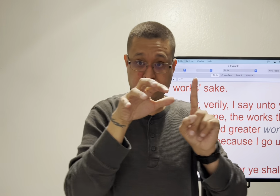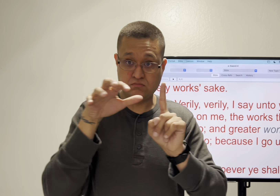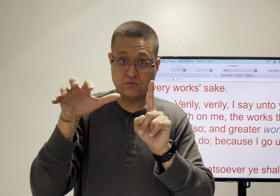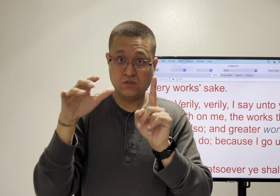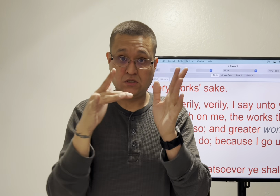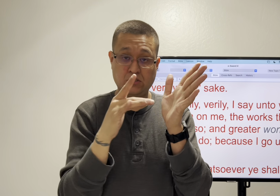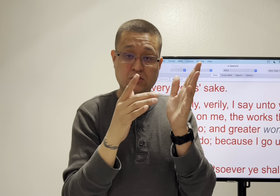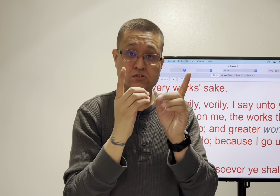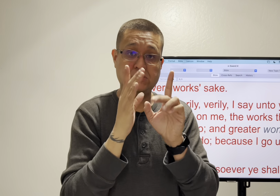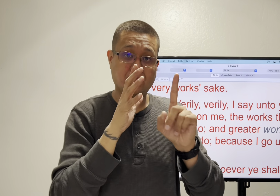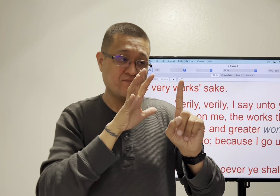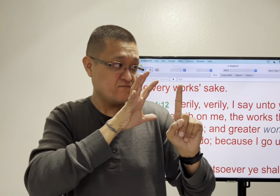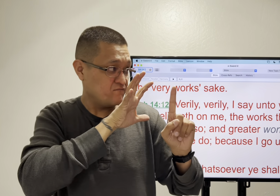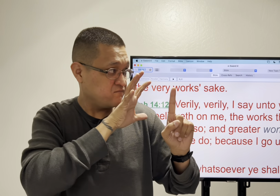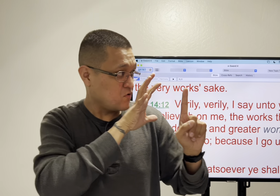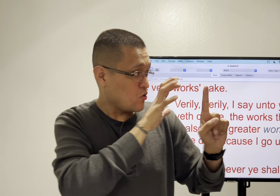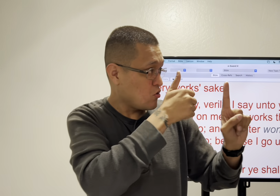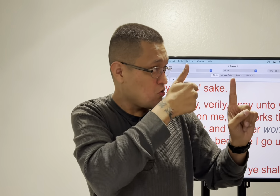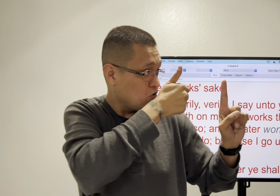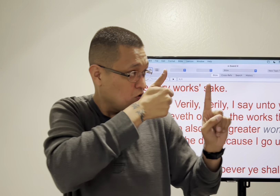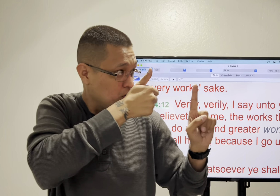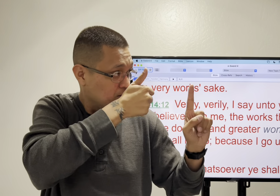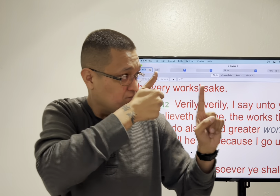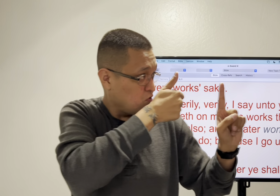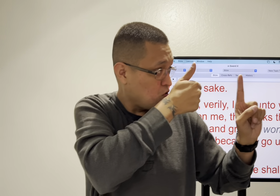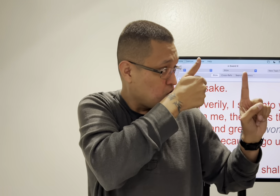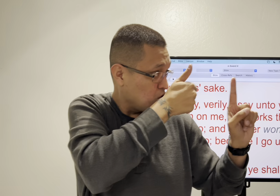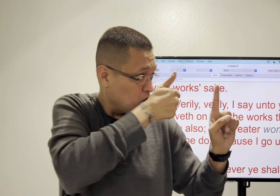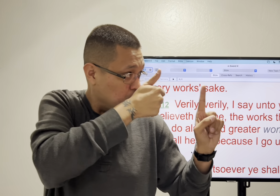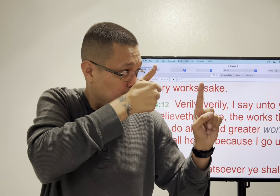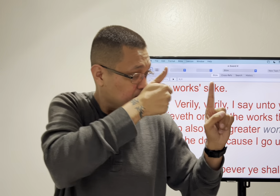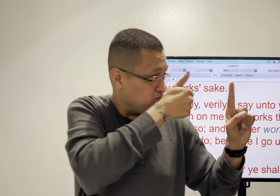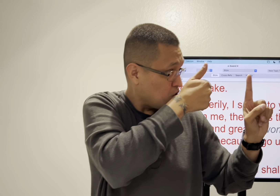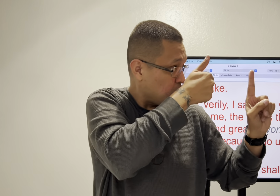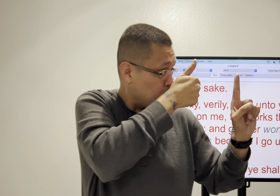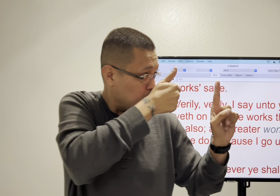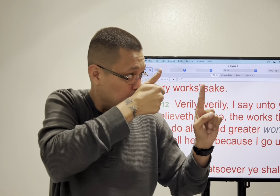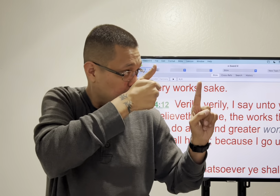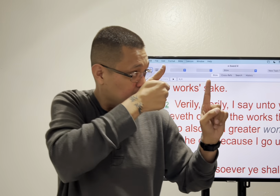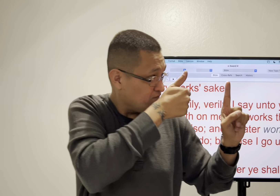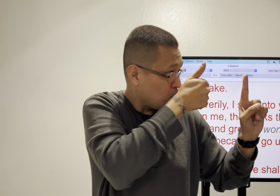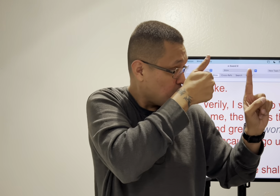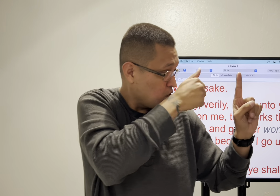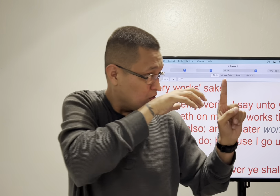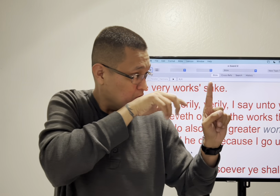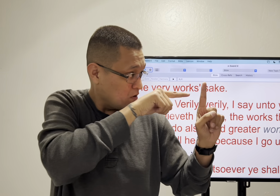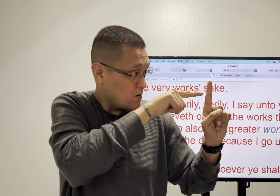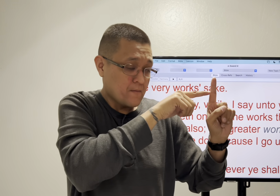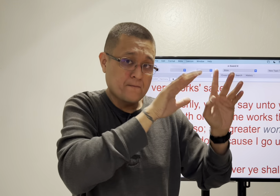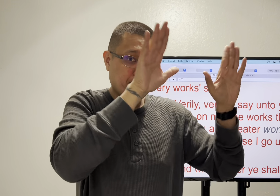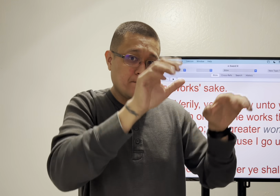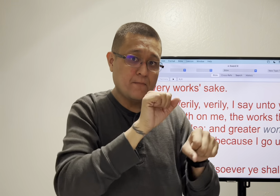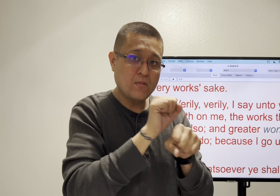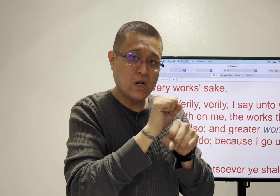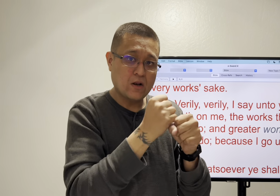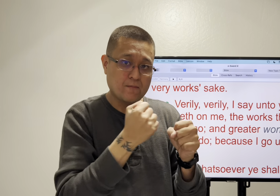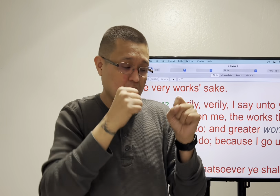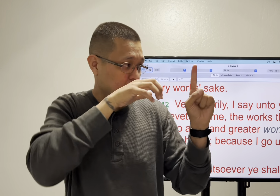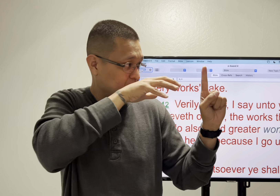Now we say that God is everywhere. And Jesus, again, manifested into flesh, so we would have a leader